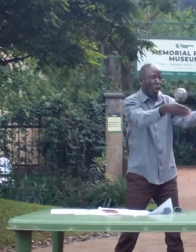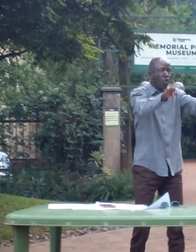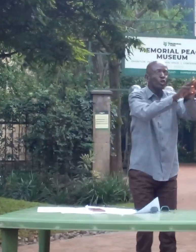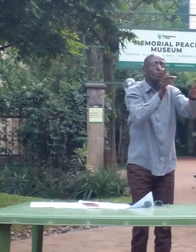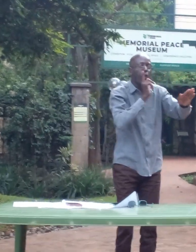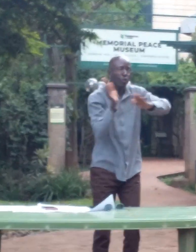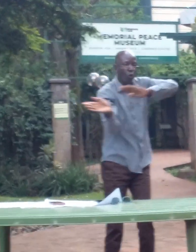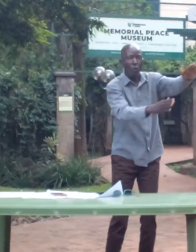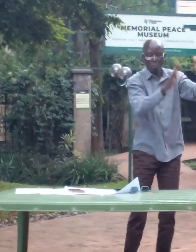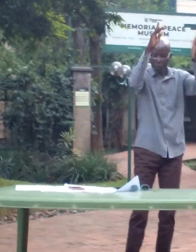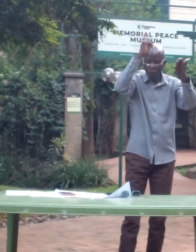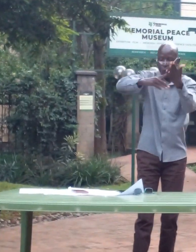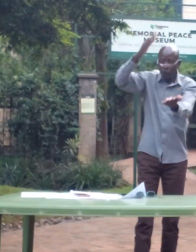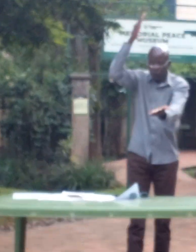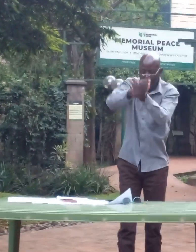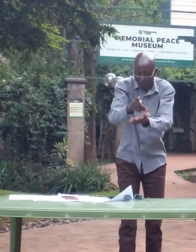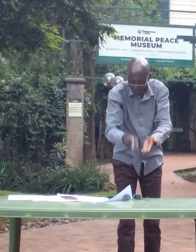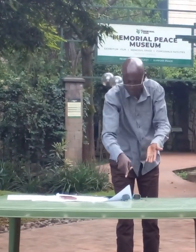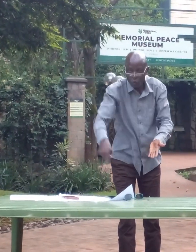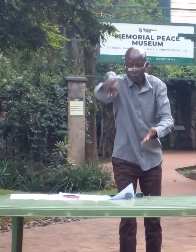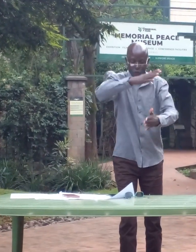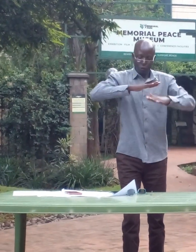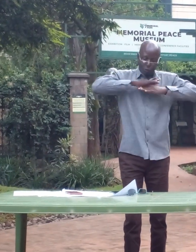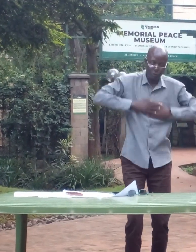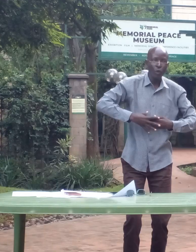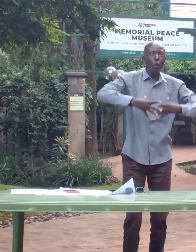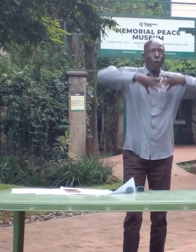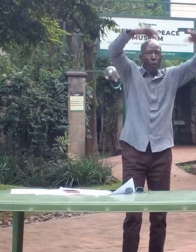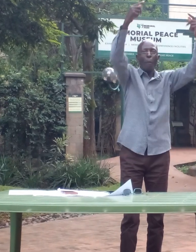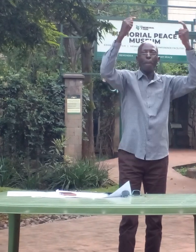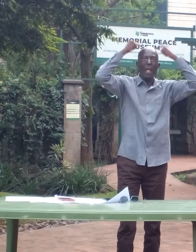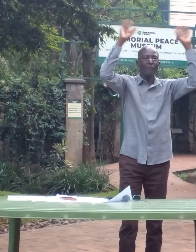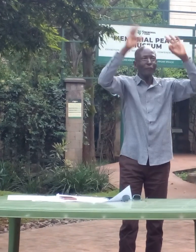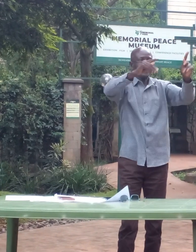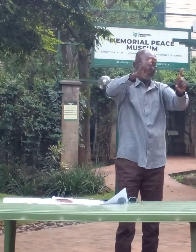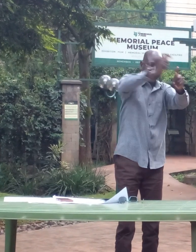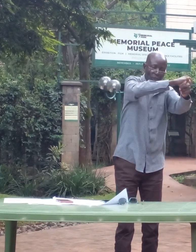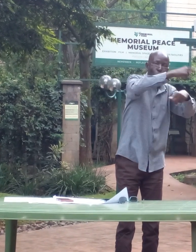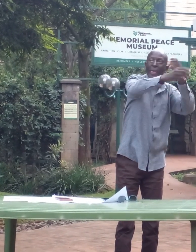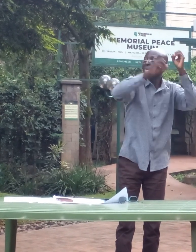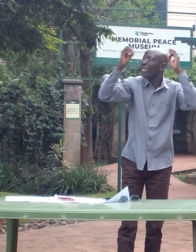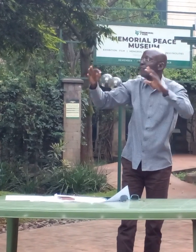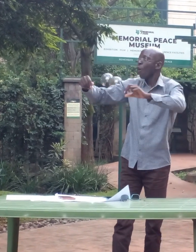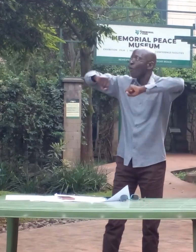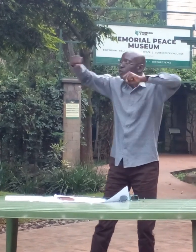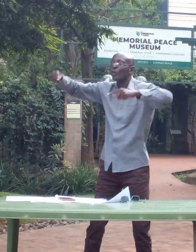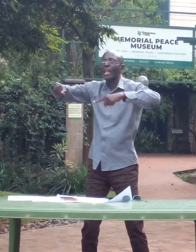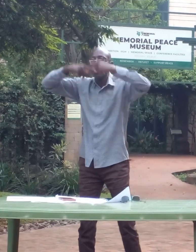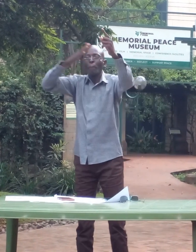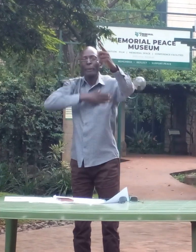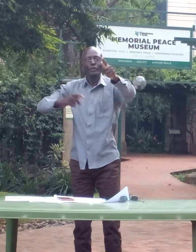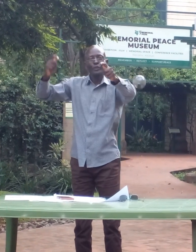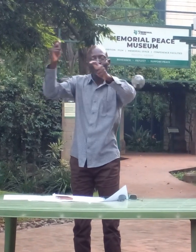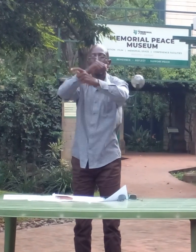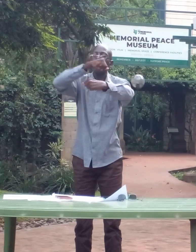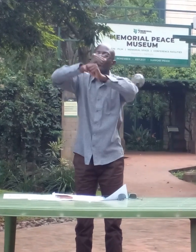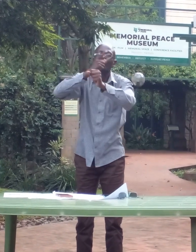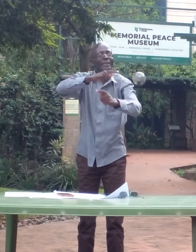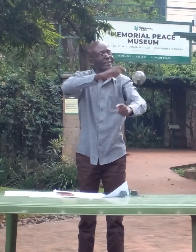sports, it's confirmed that 4 will be participating. So I want to give you